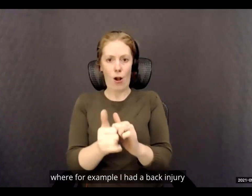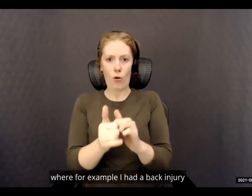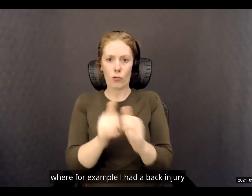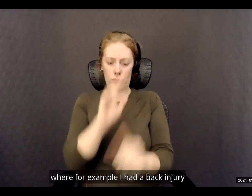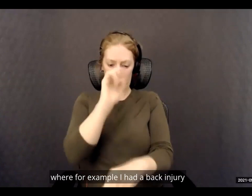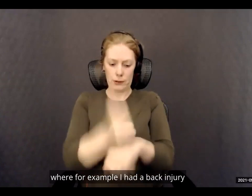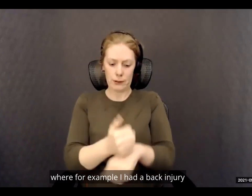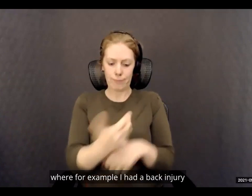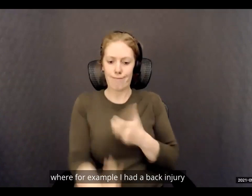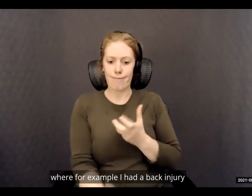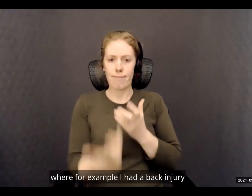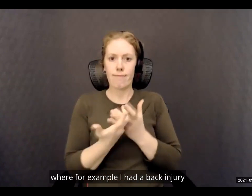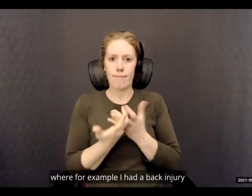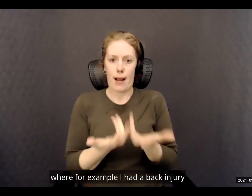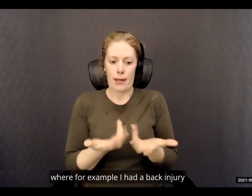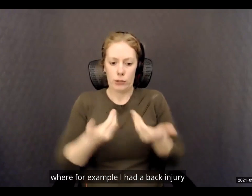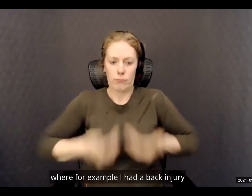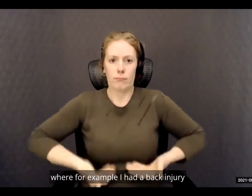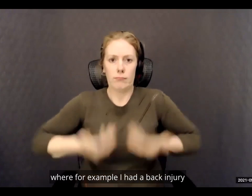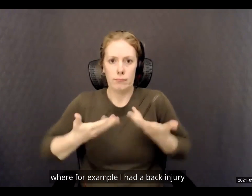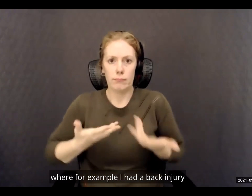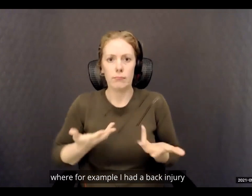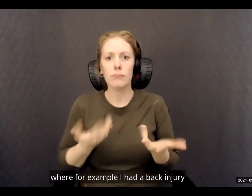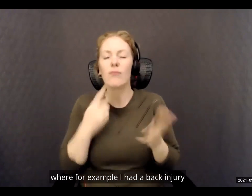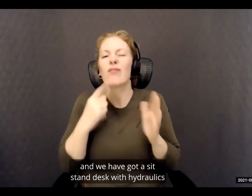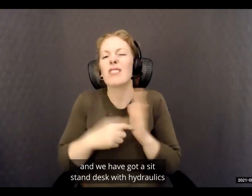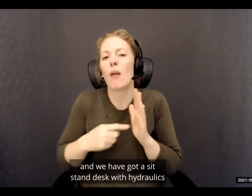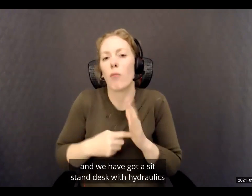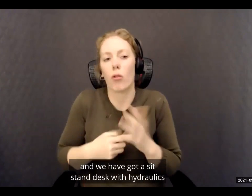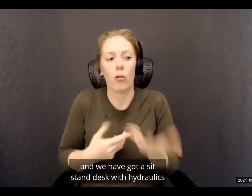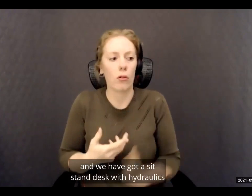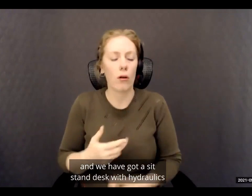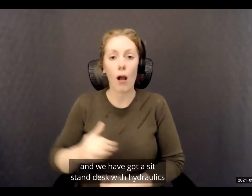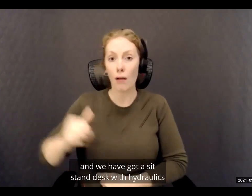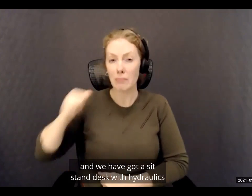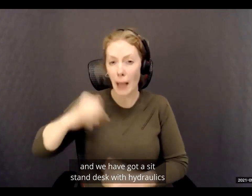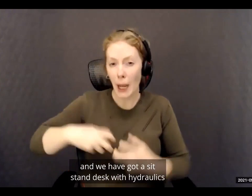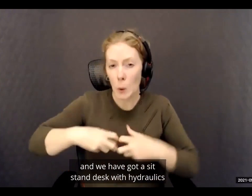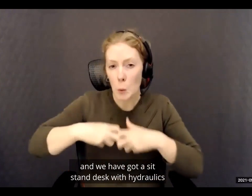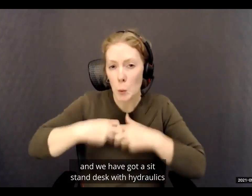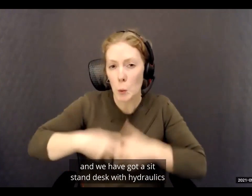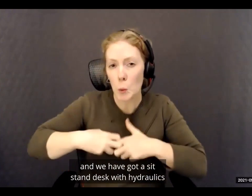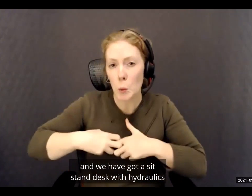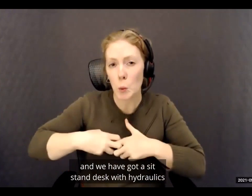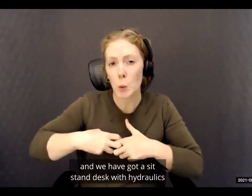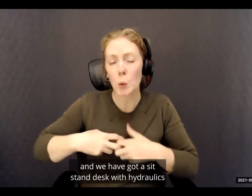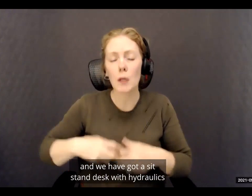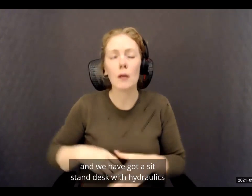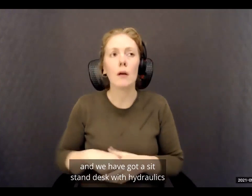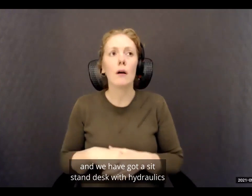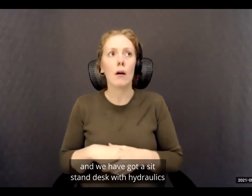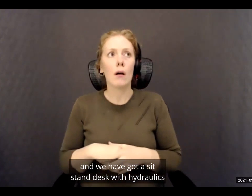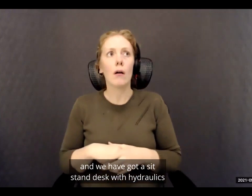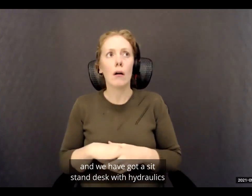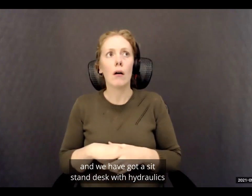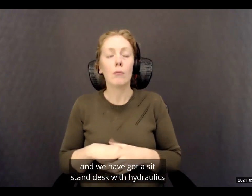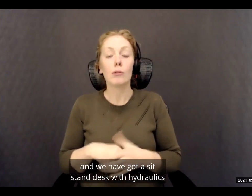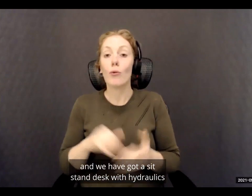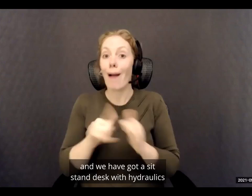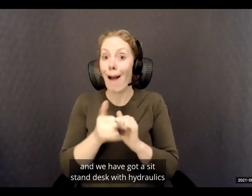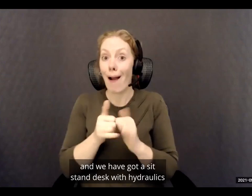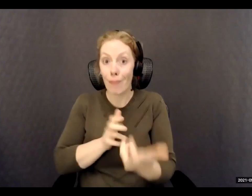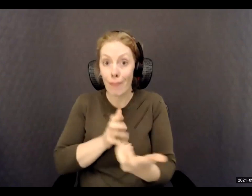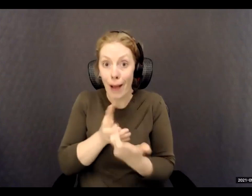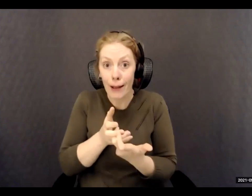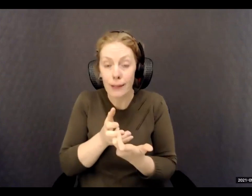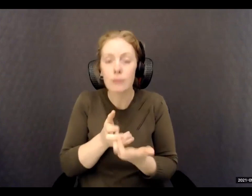where, for example, I had a back injury and we got a